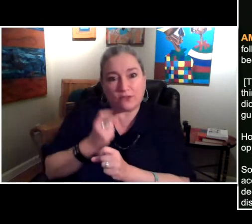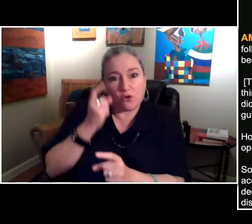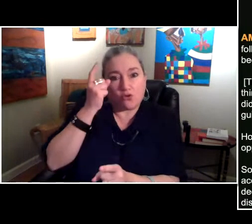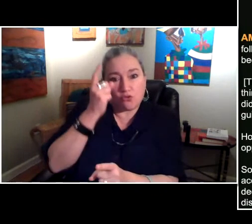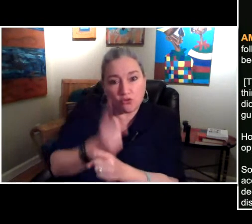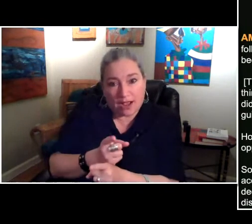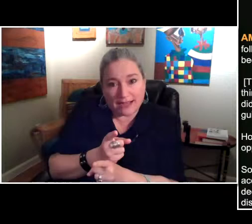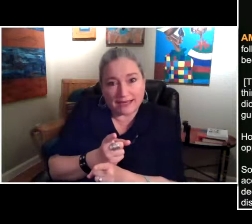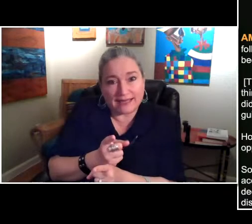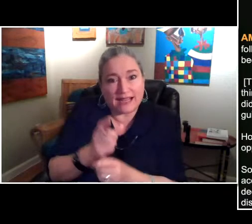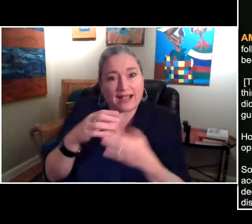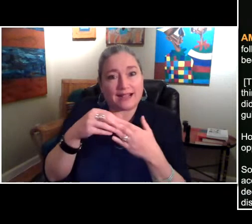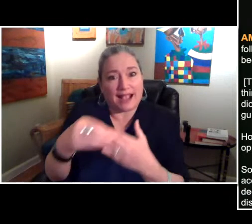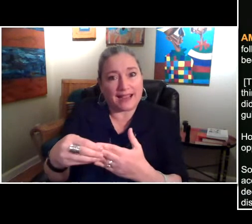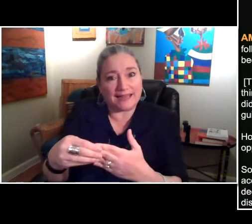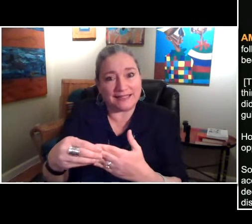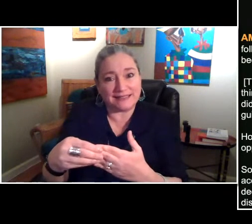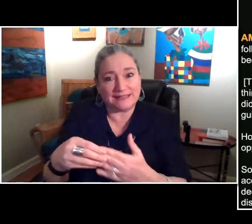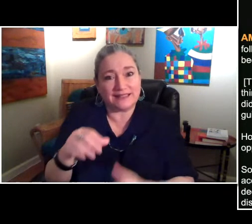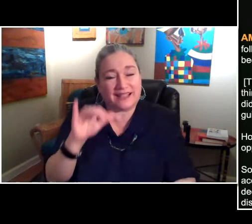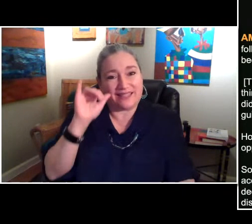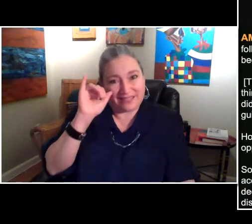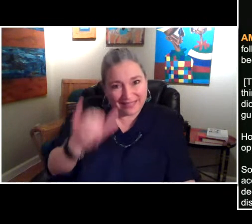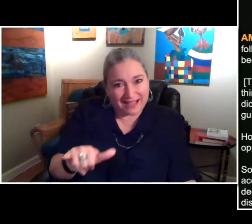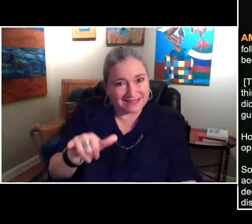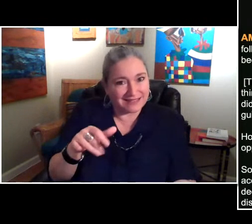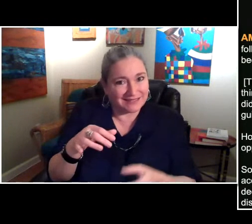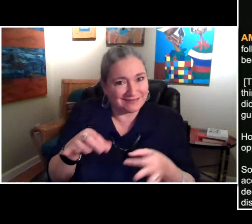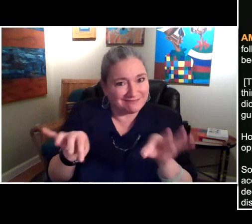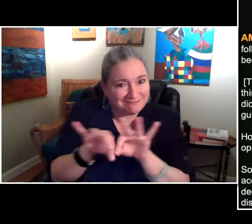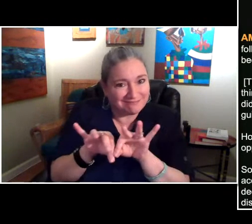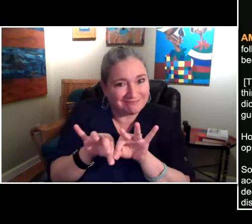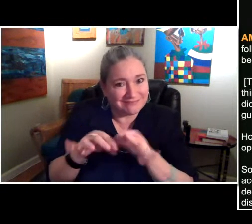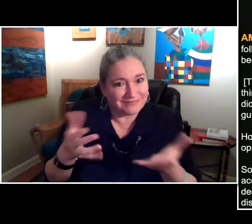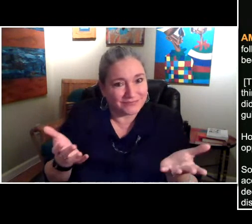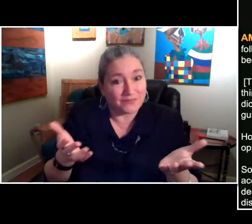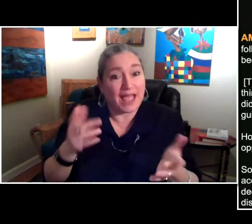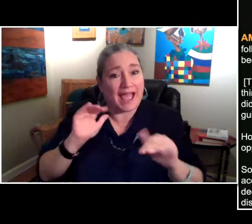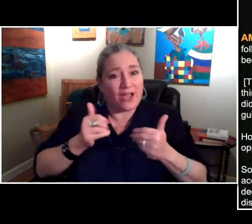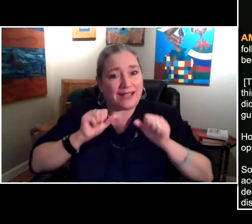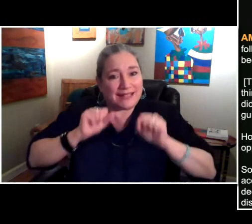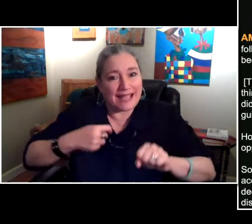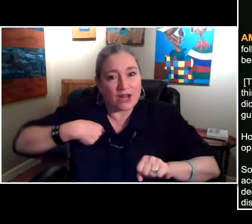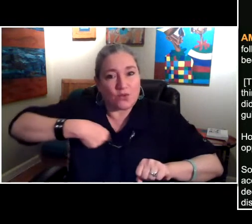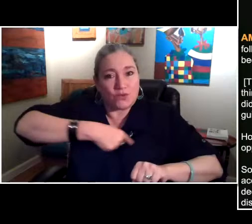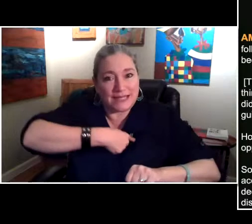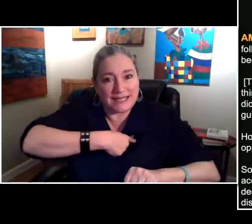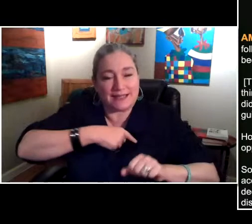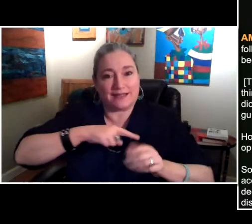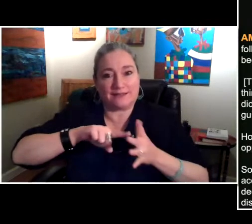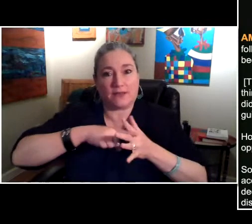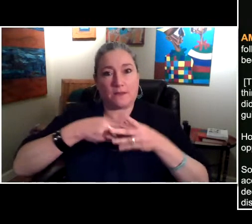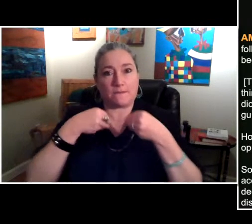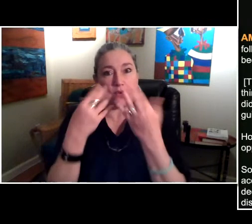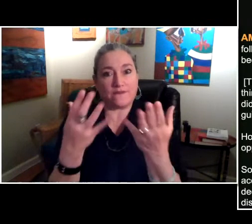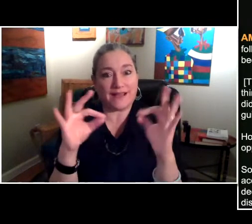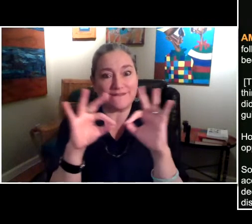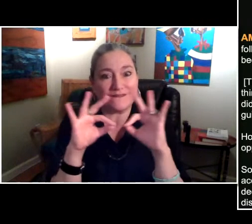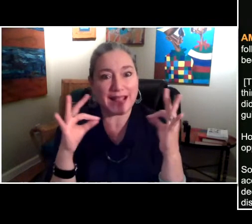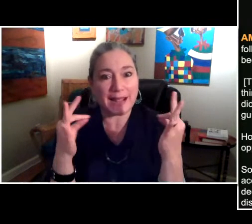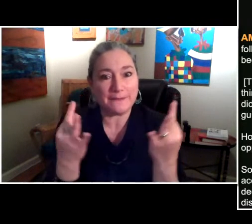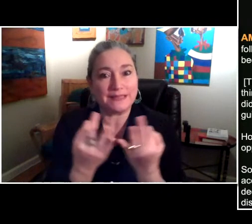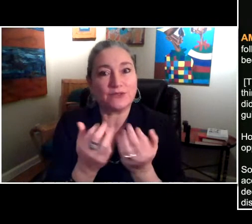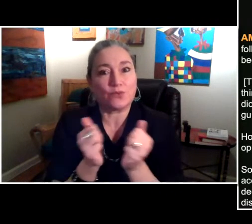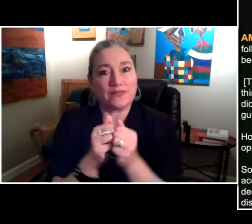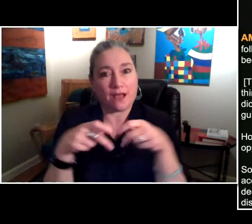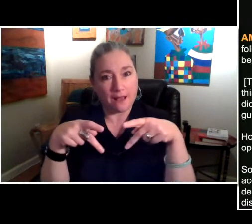parents didn't know any better or didn't receive the right guidance. And that is the key. How can we